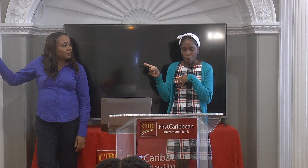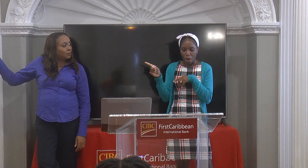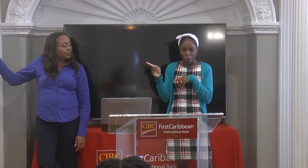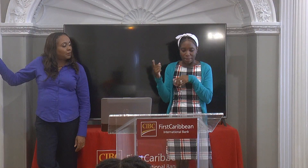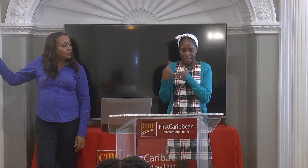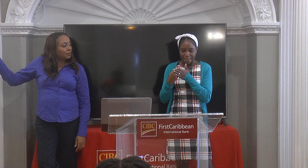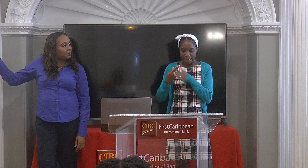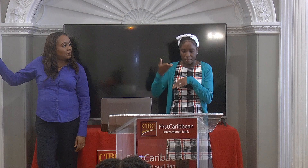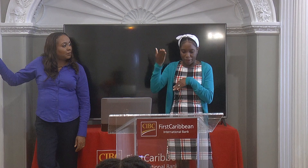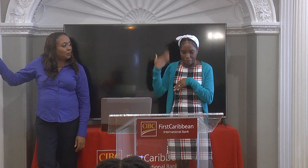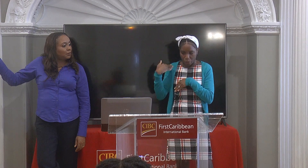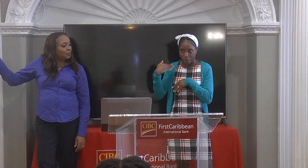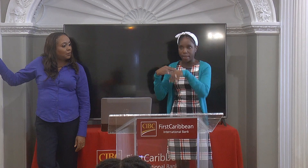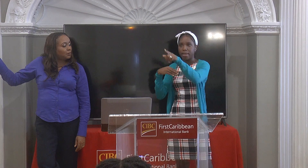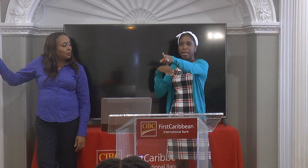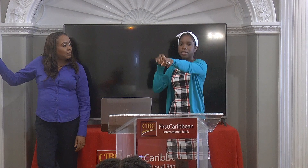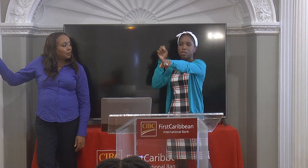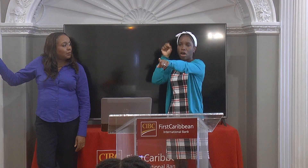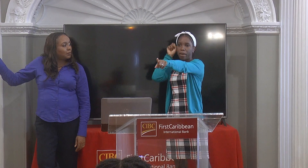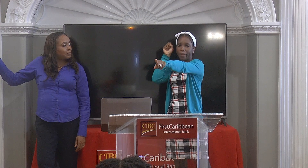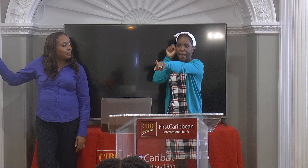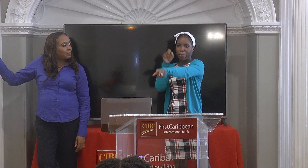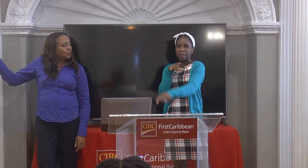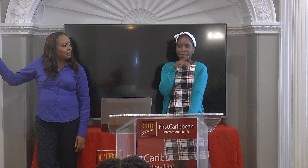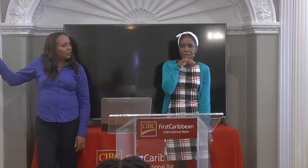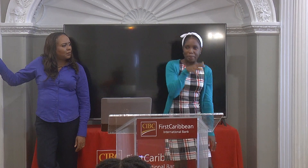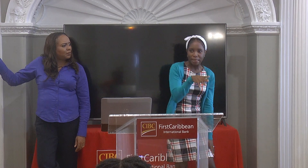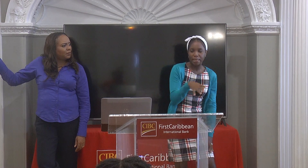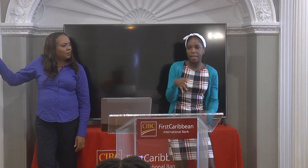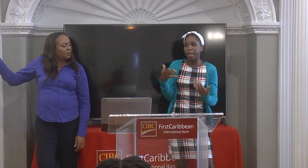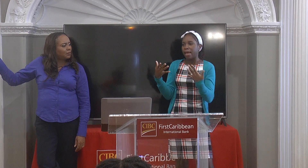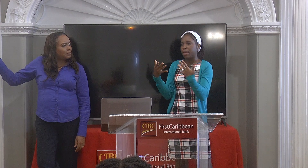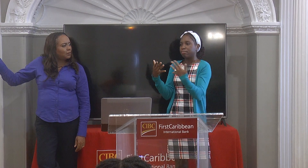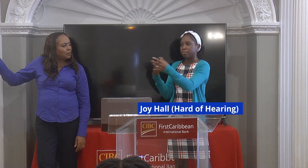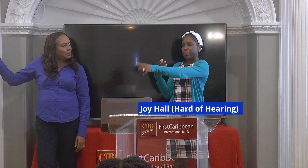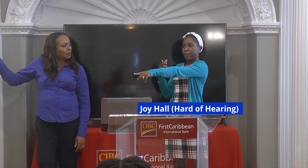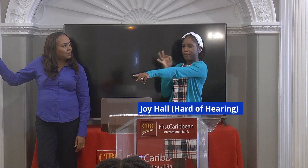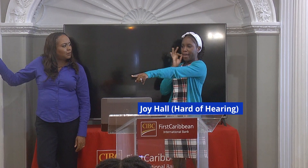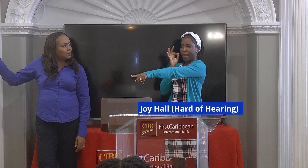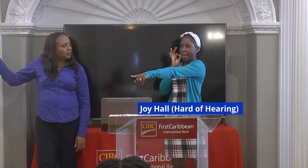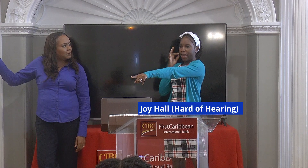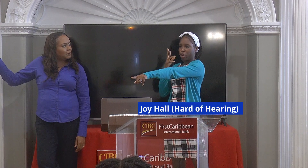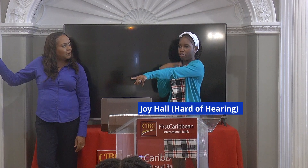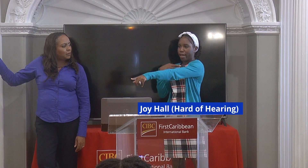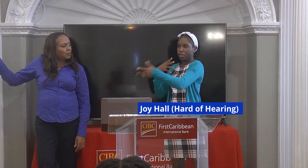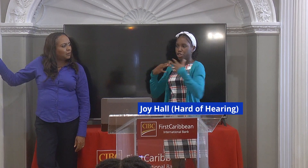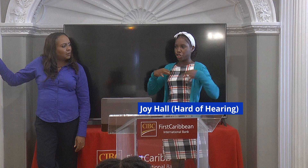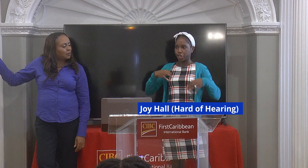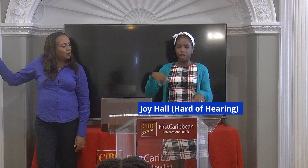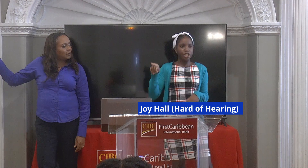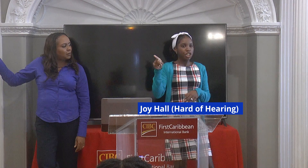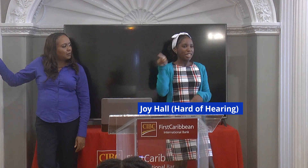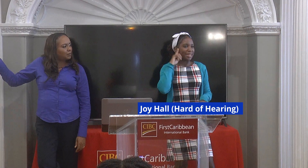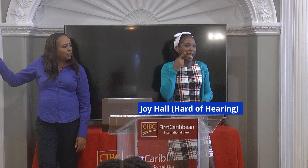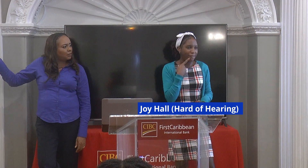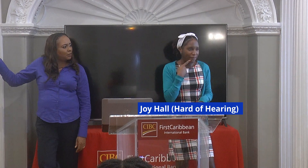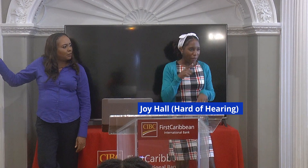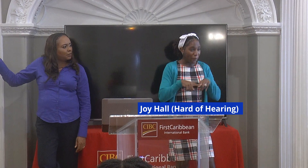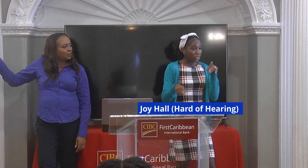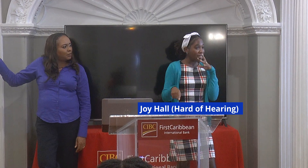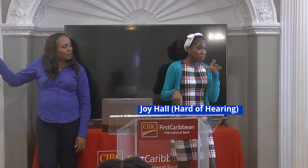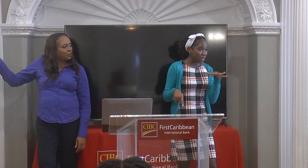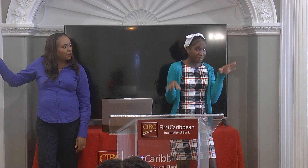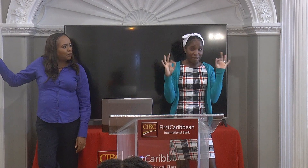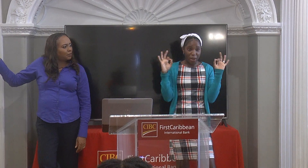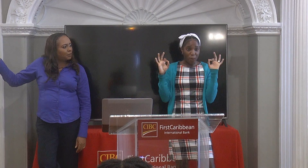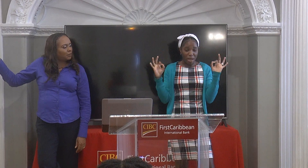what was discussed before, Scott being able to speak Faye in the red shirt. She's deaf,